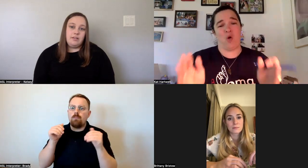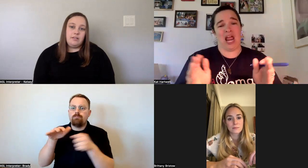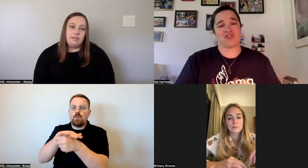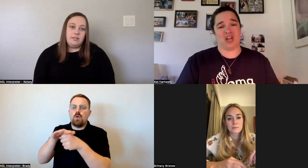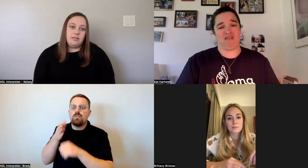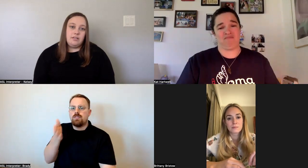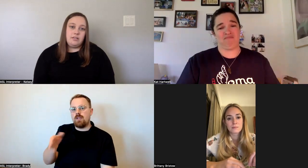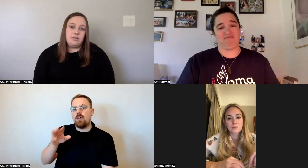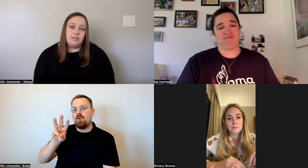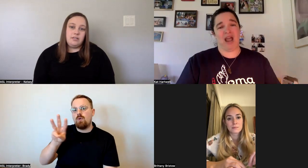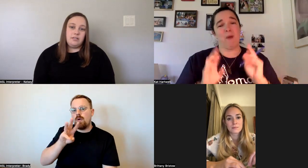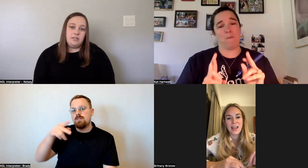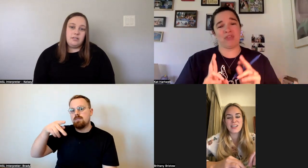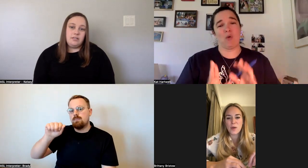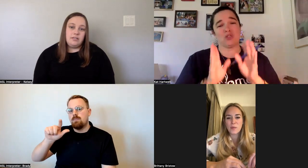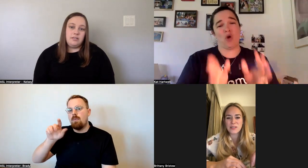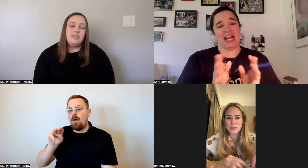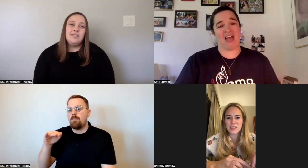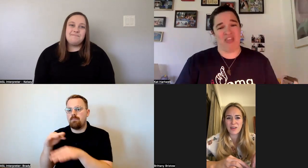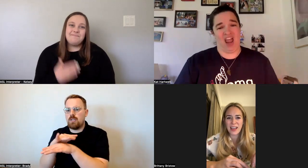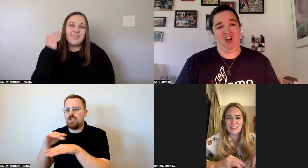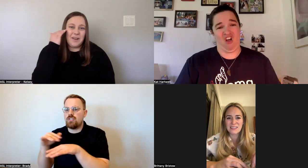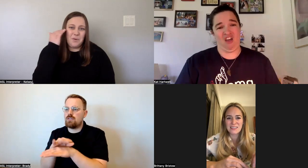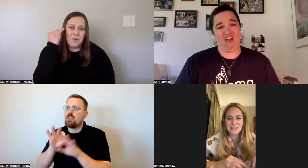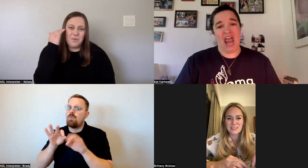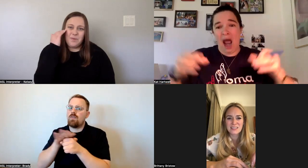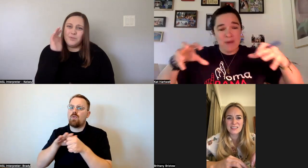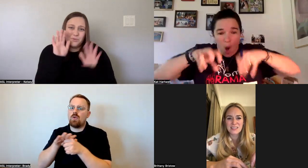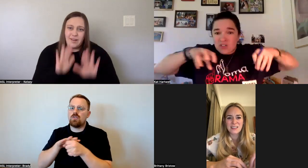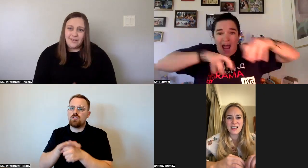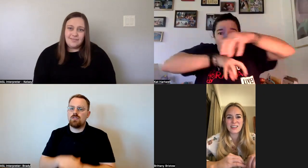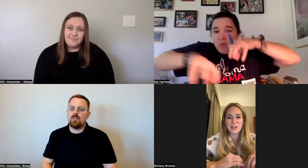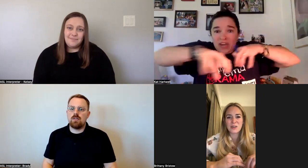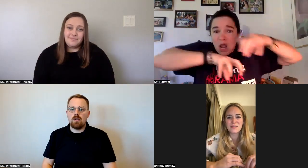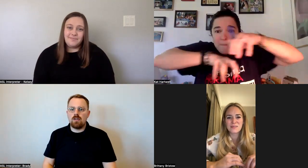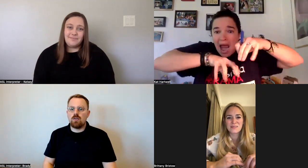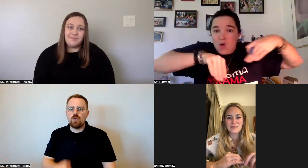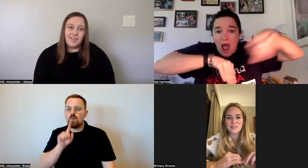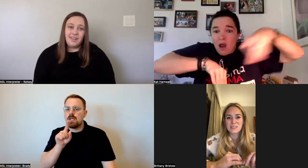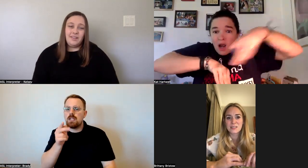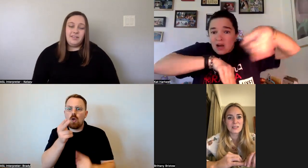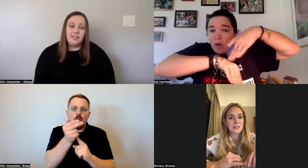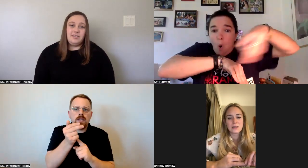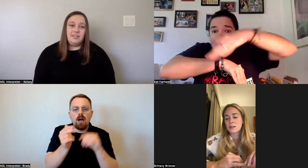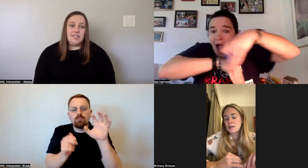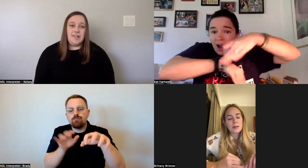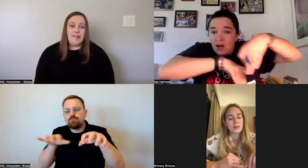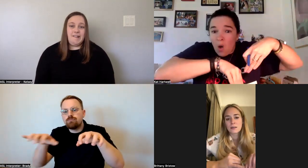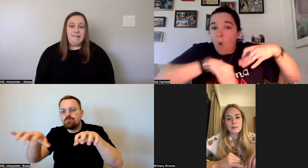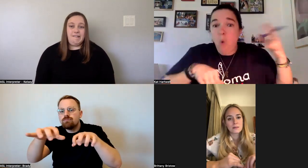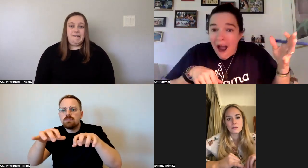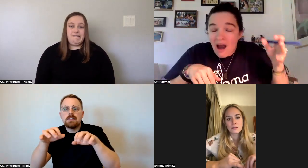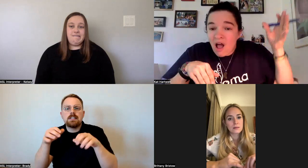perfect location. I'm hoping I know, it was they really remember. great. I mean, the I hotel know. was nearby. You can